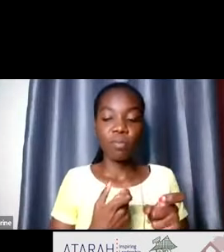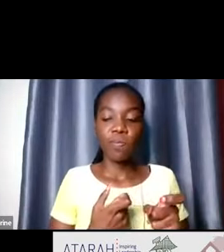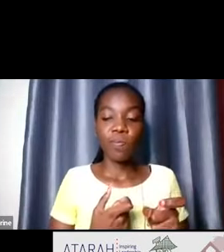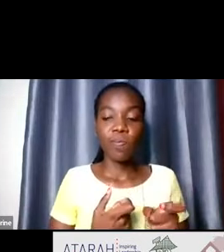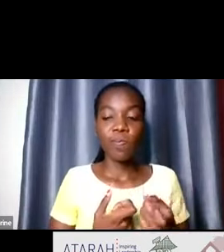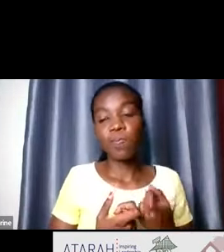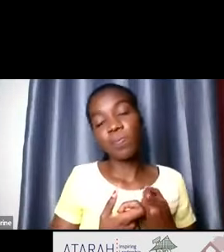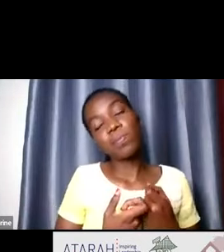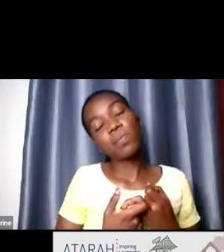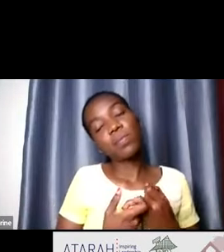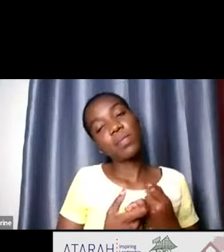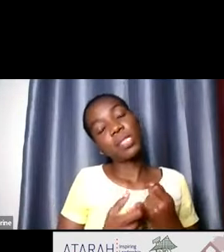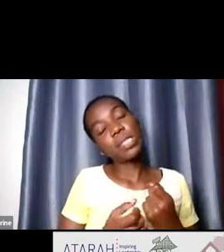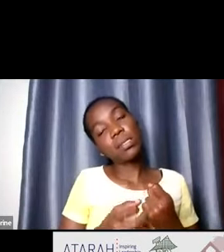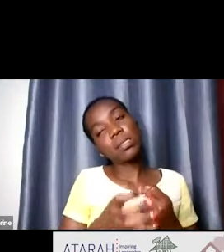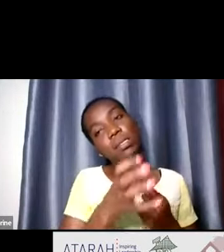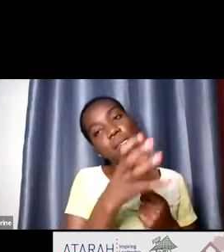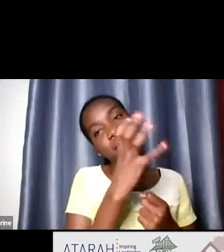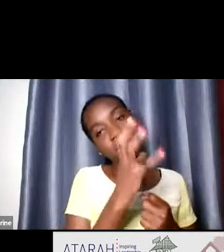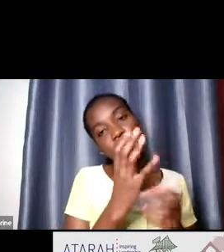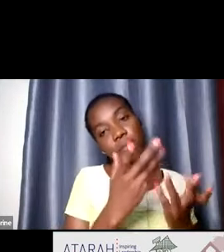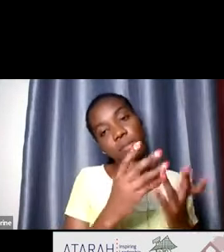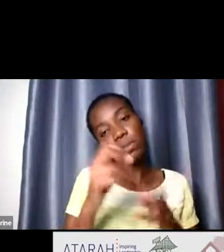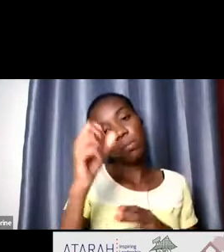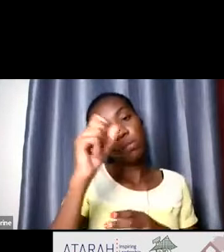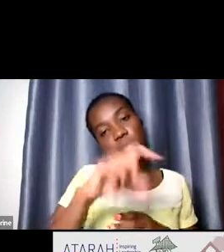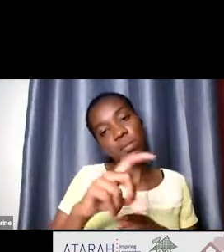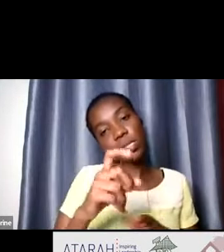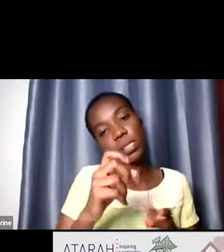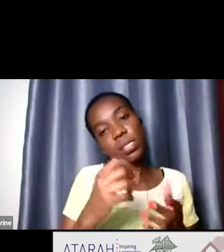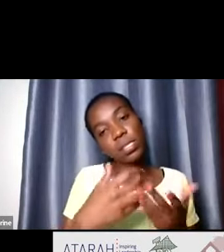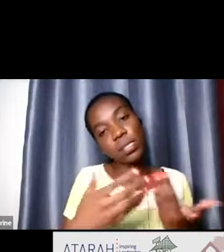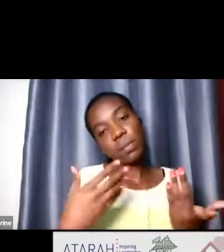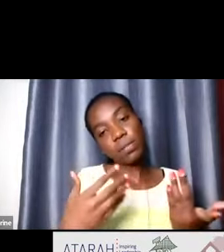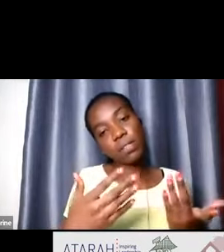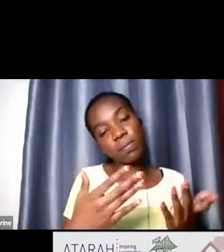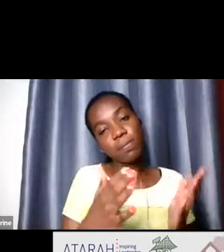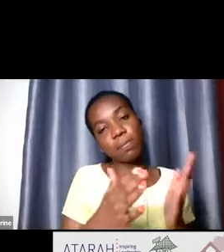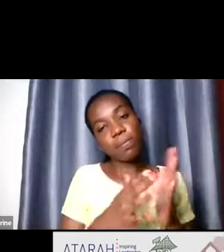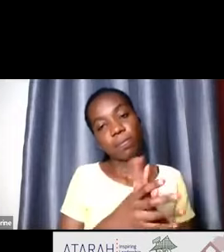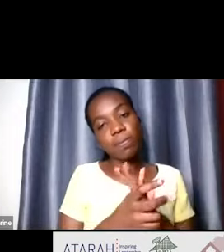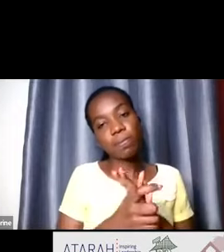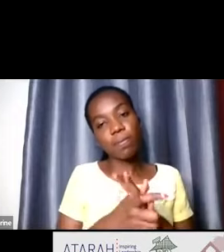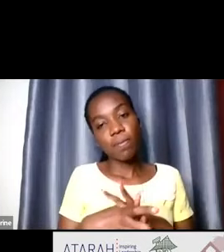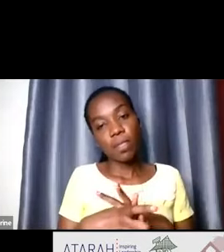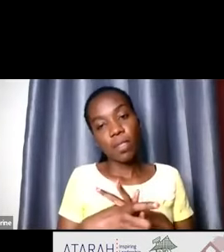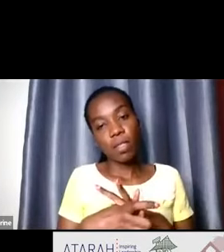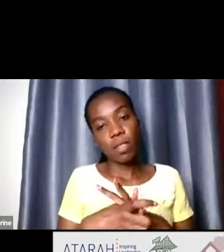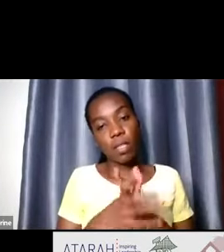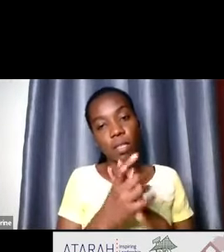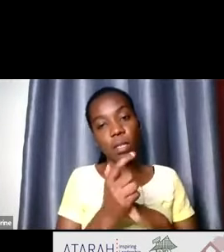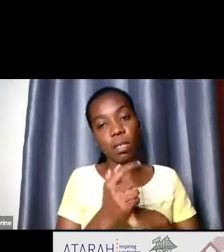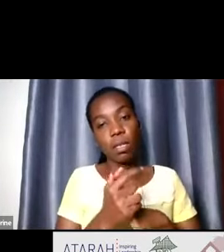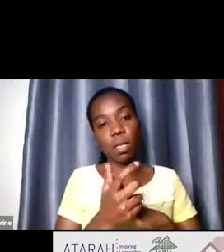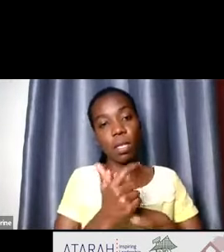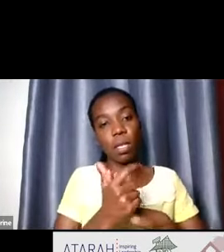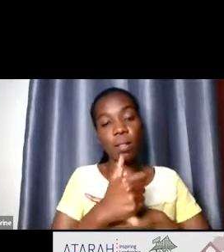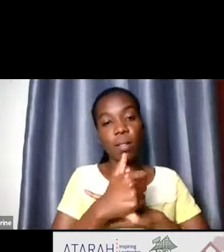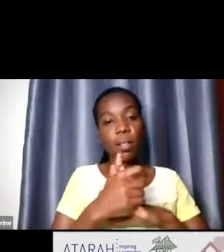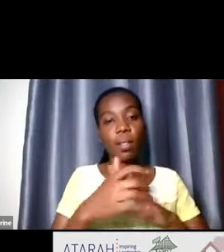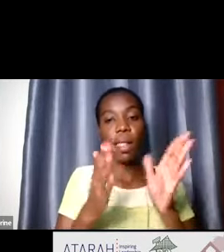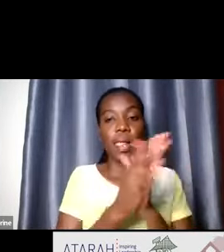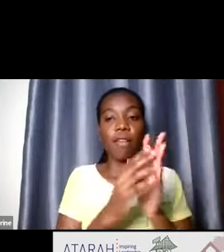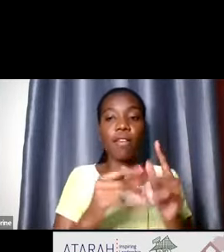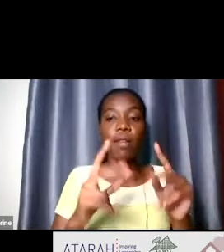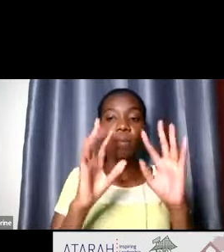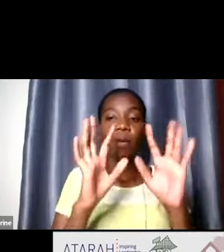their drink has been spiked. And that's why that is going on. But if not, the drink has been spiked, it's important to know how much